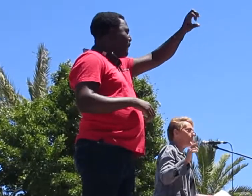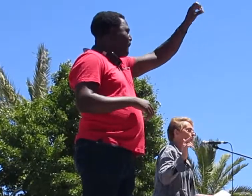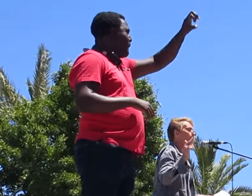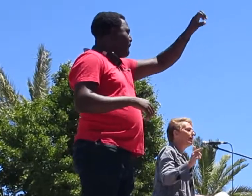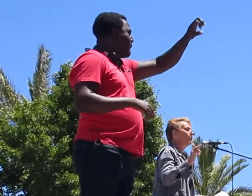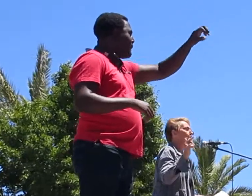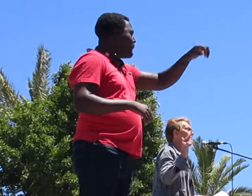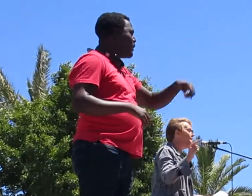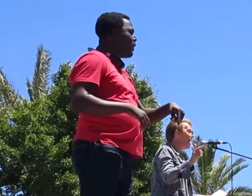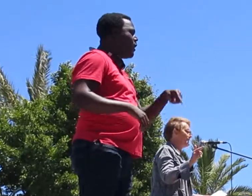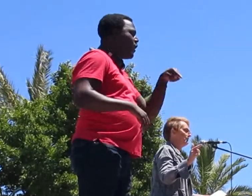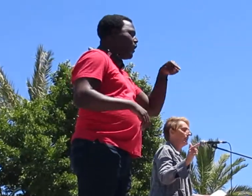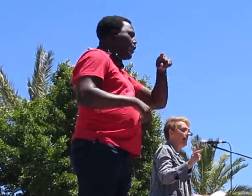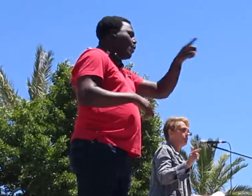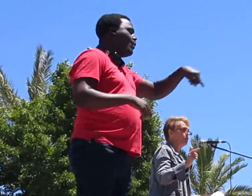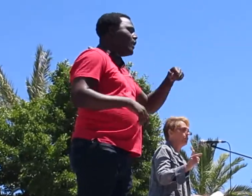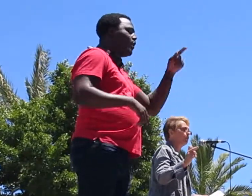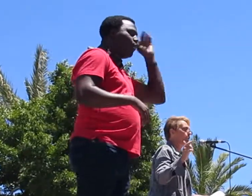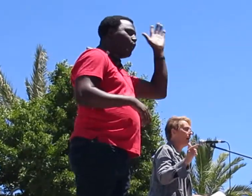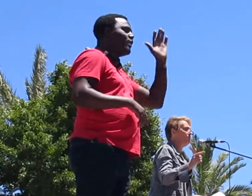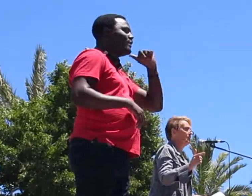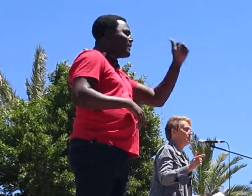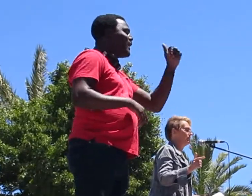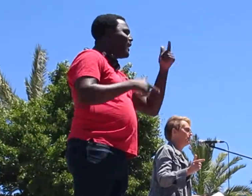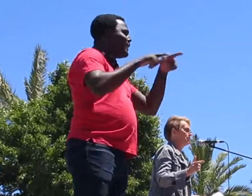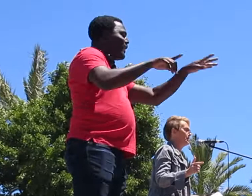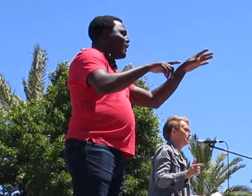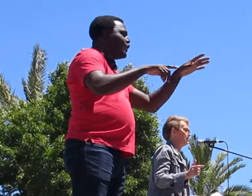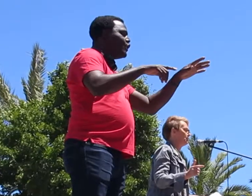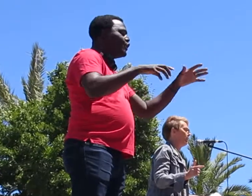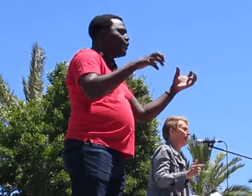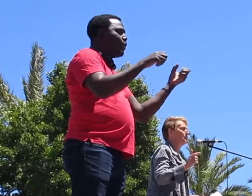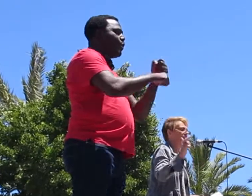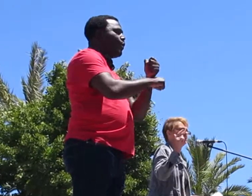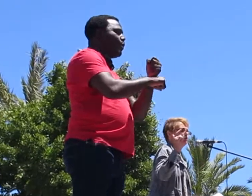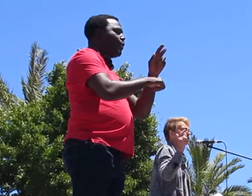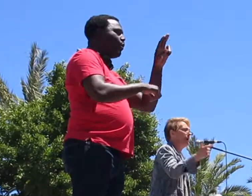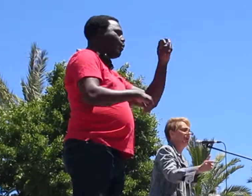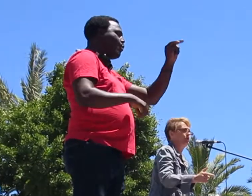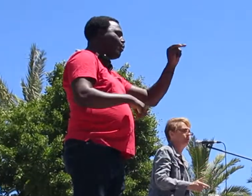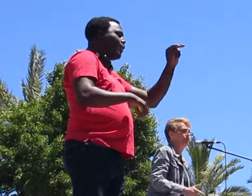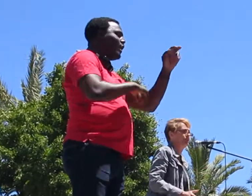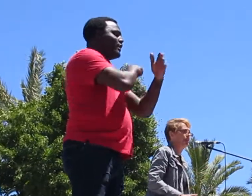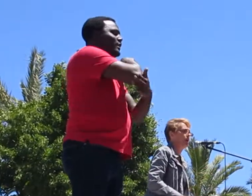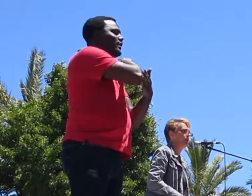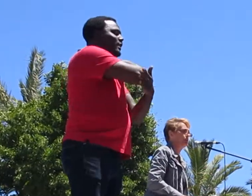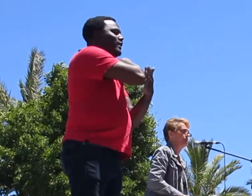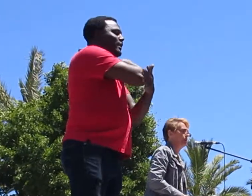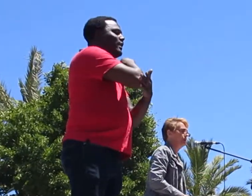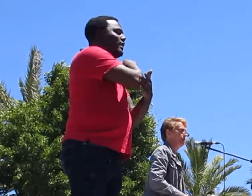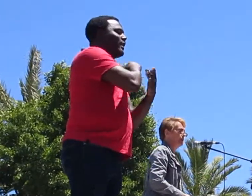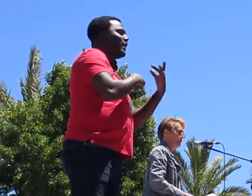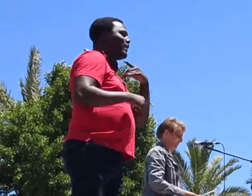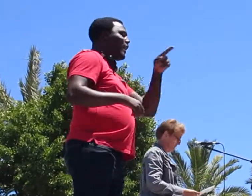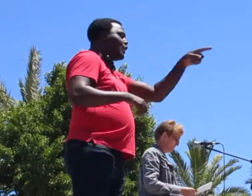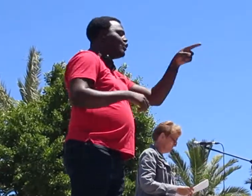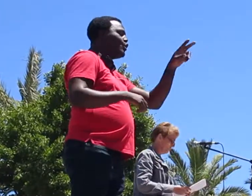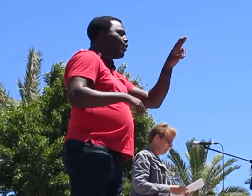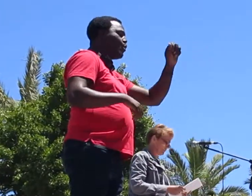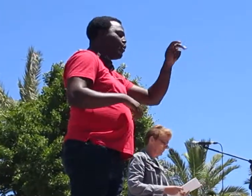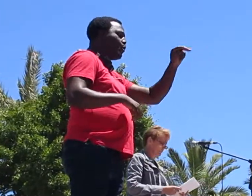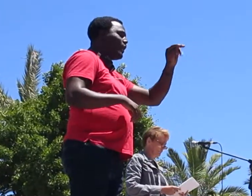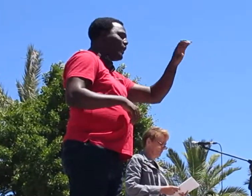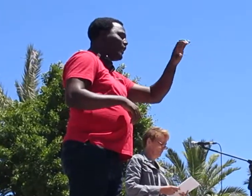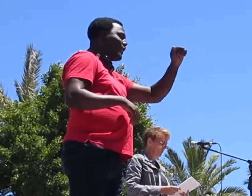we will not let you run this country into the ground like you ran your casinos.